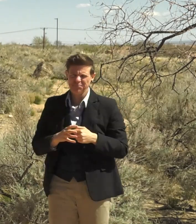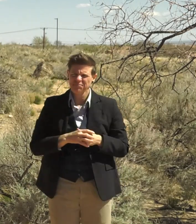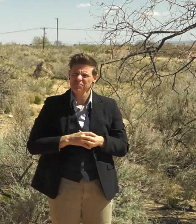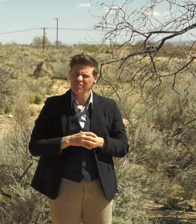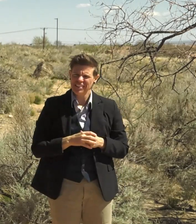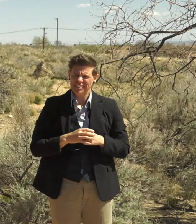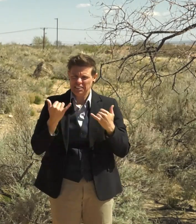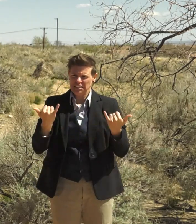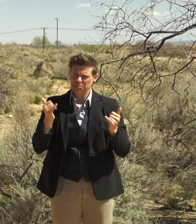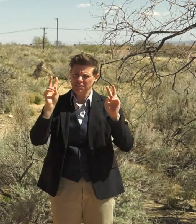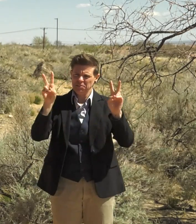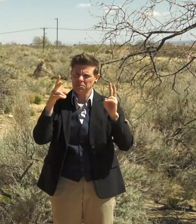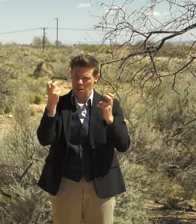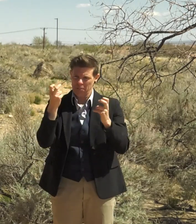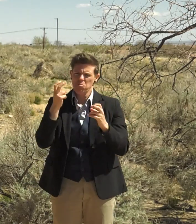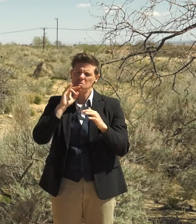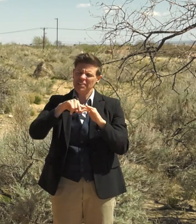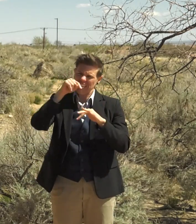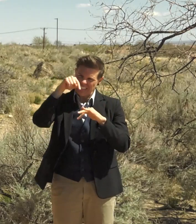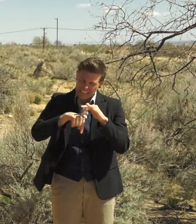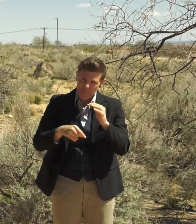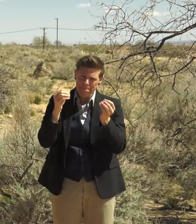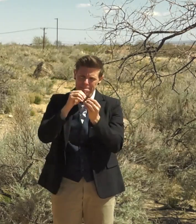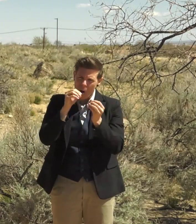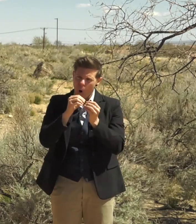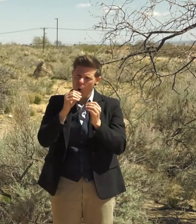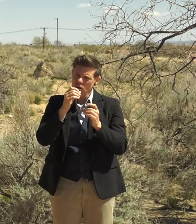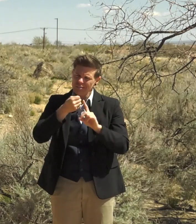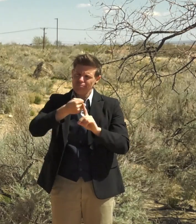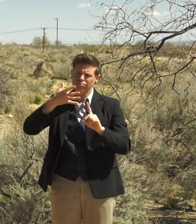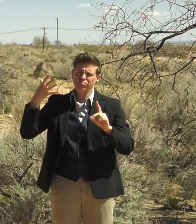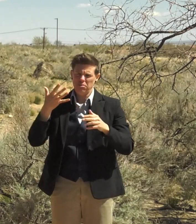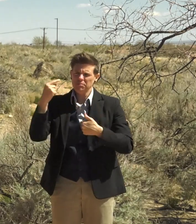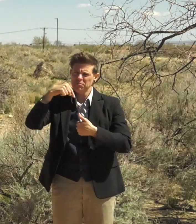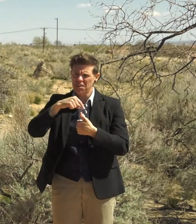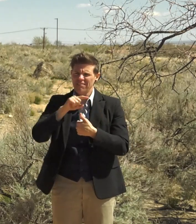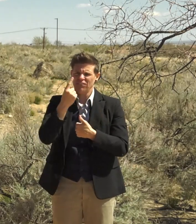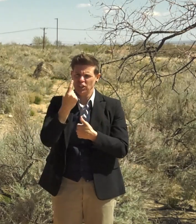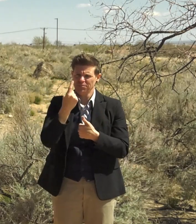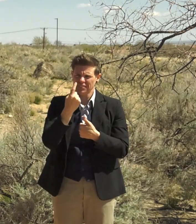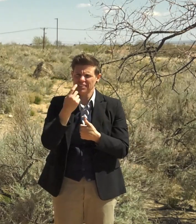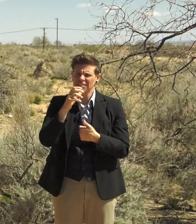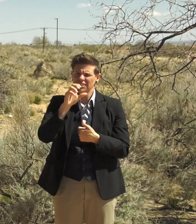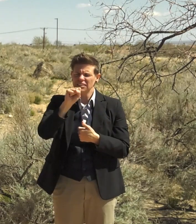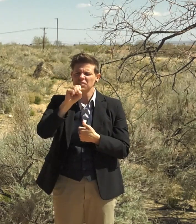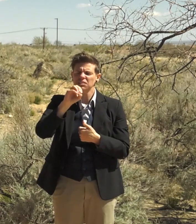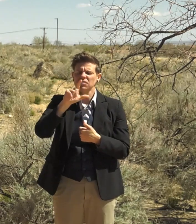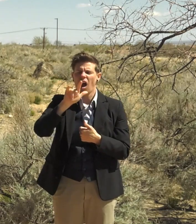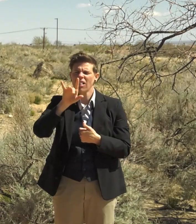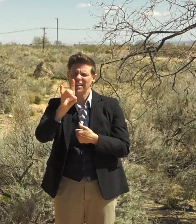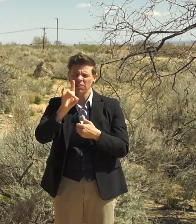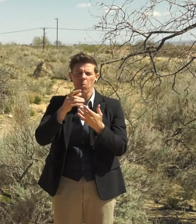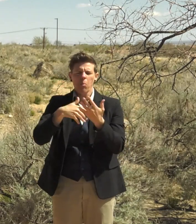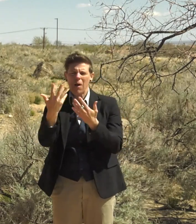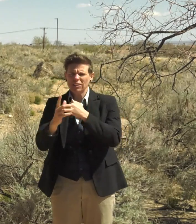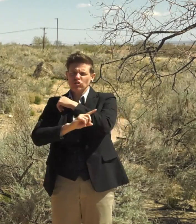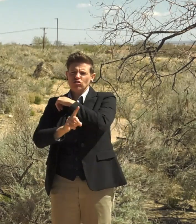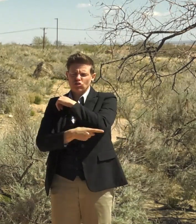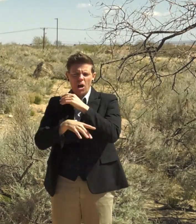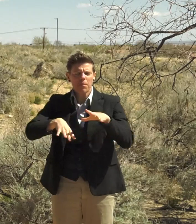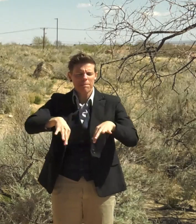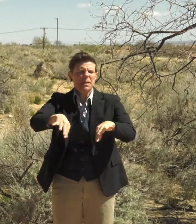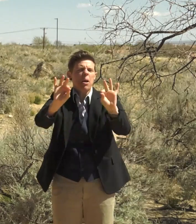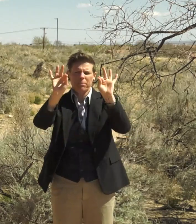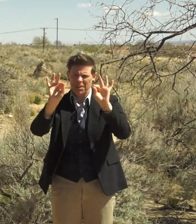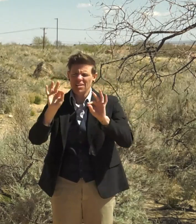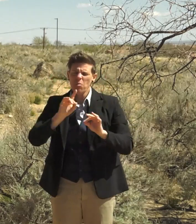is number one, about solid waste. That's our trash pickup. And we've been getting a lot of questions about spring